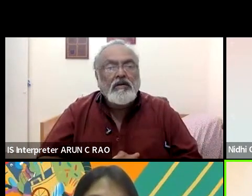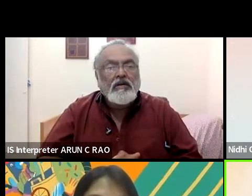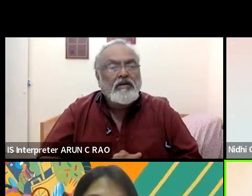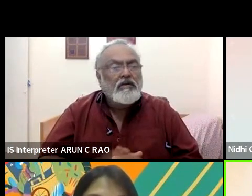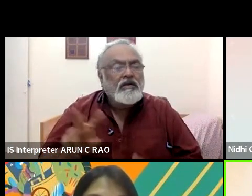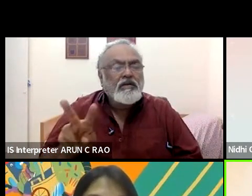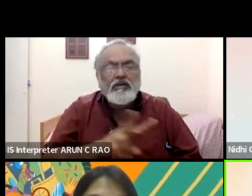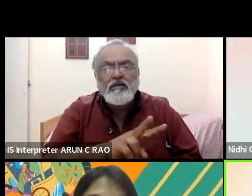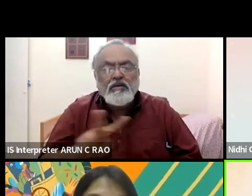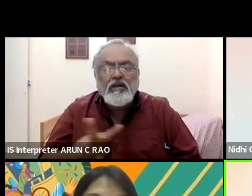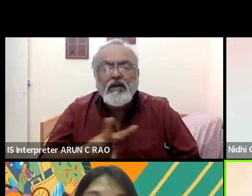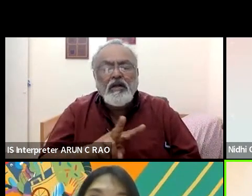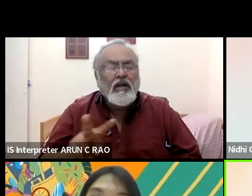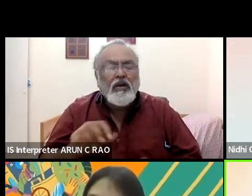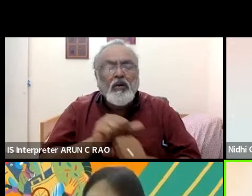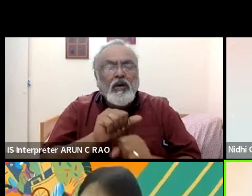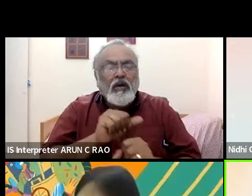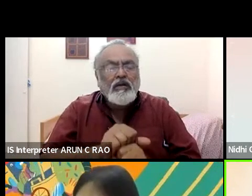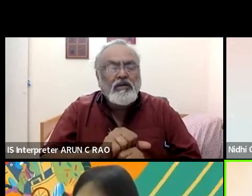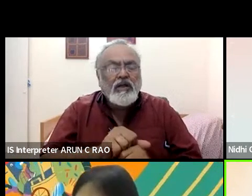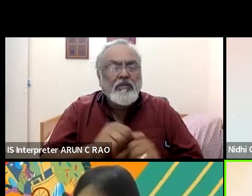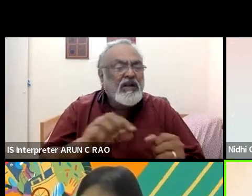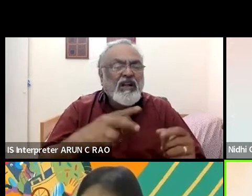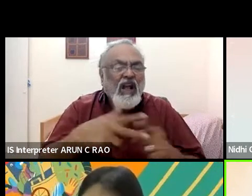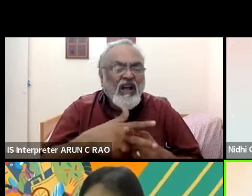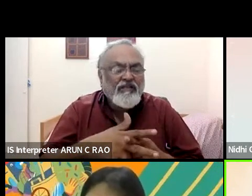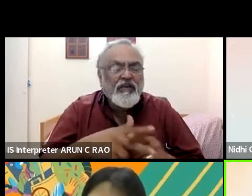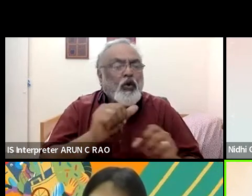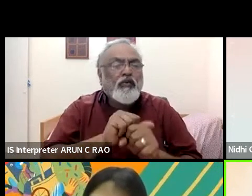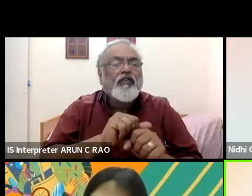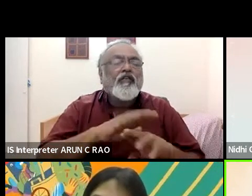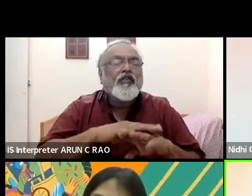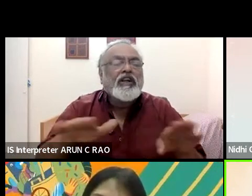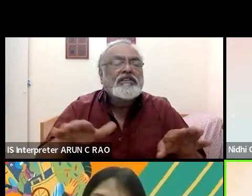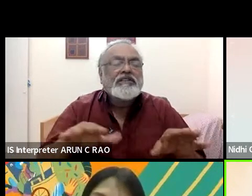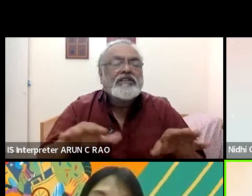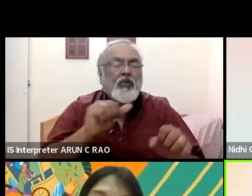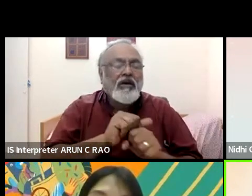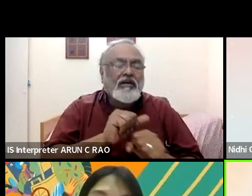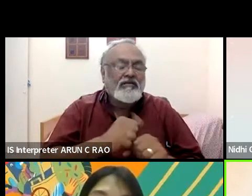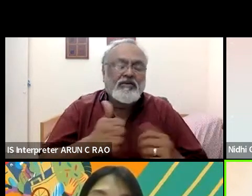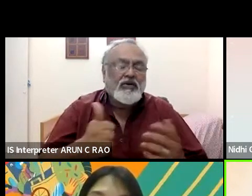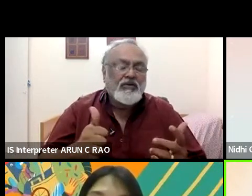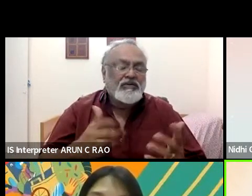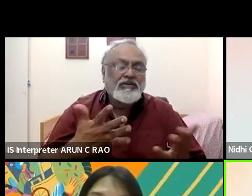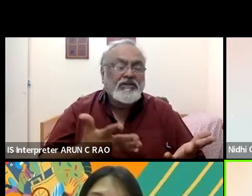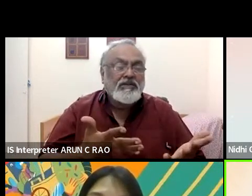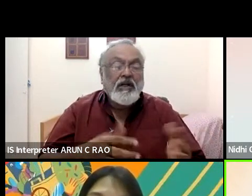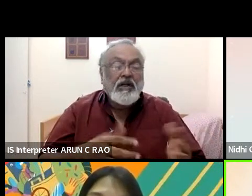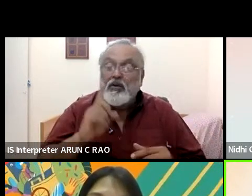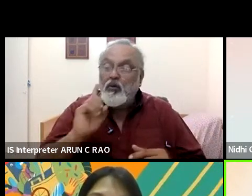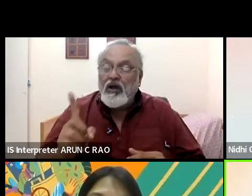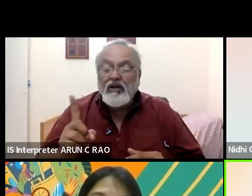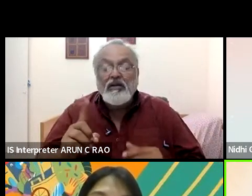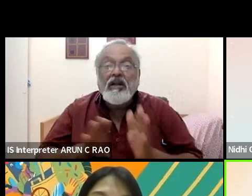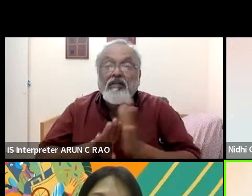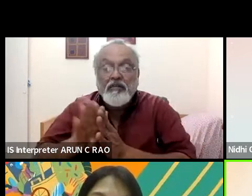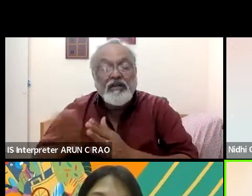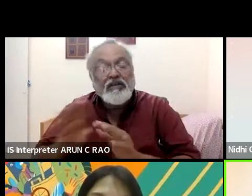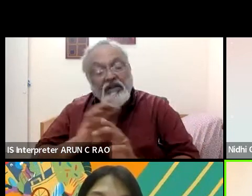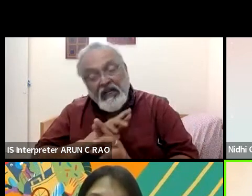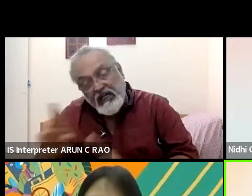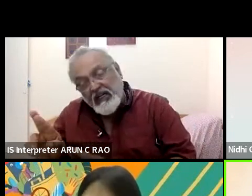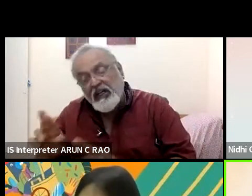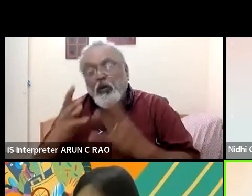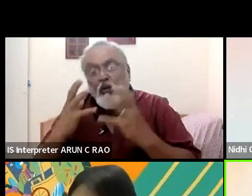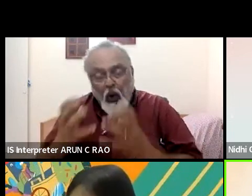a developer who was willing to apply the inclusive cities guidelines to improve the accessibility standards.